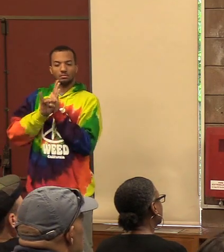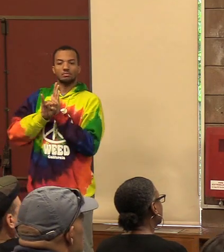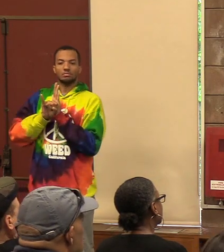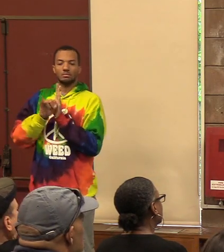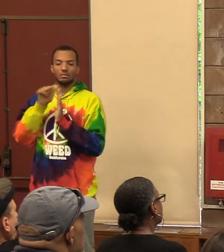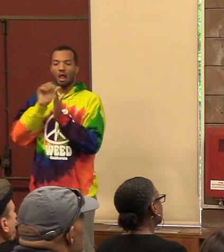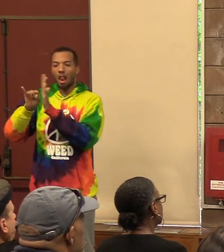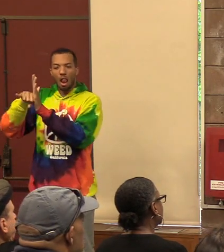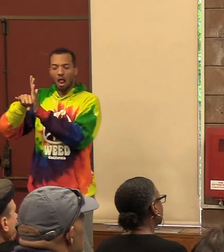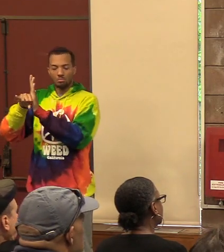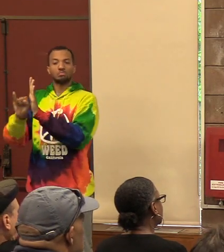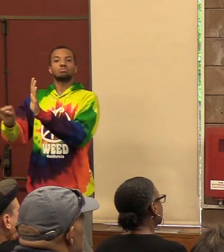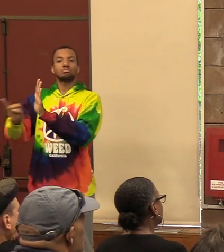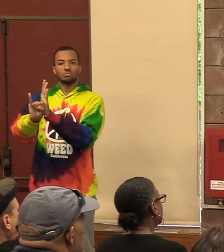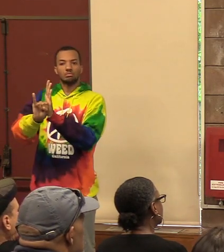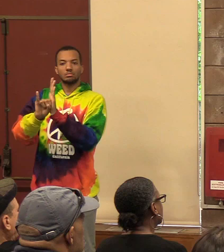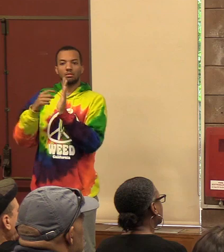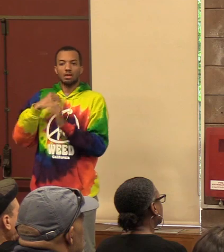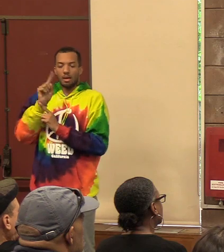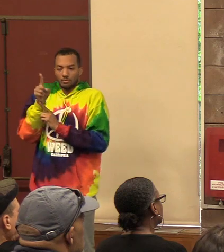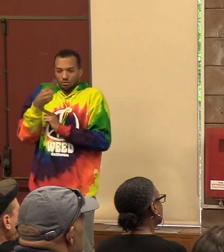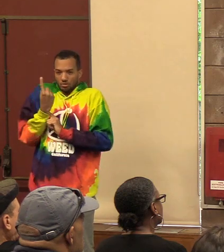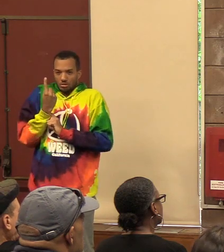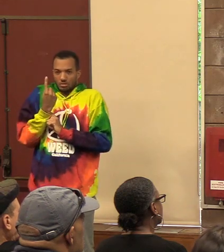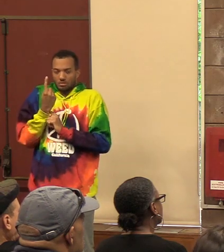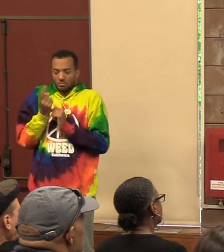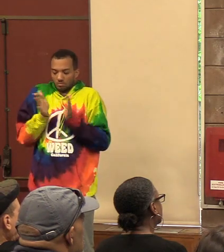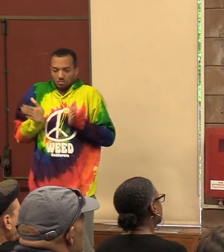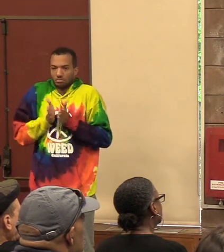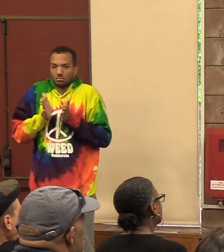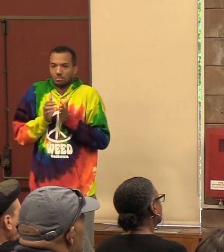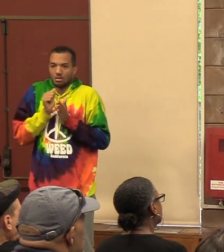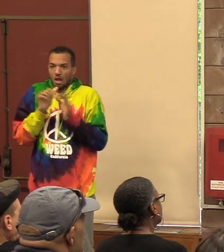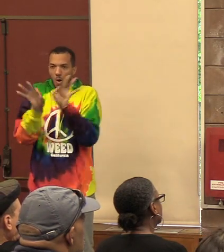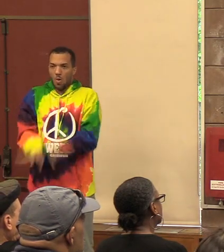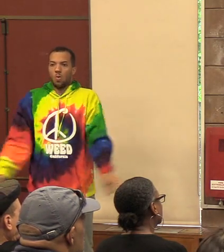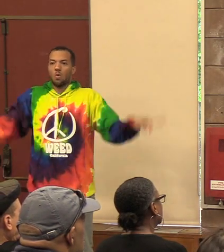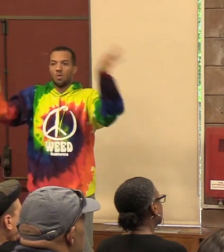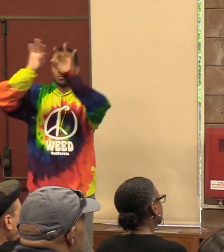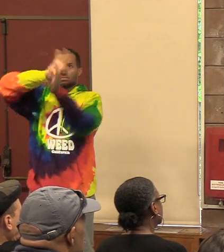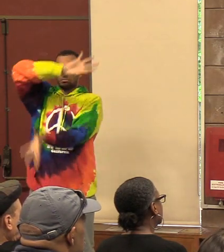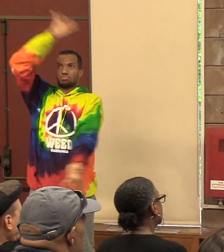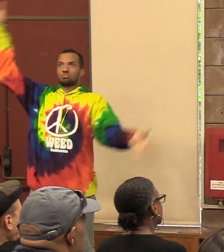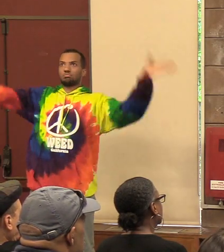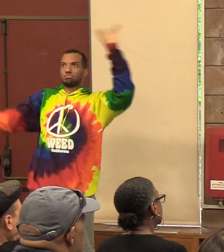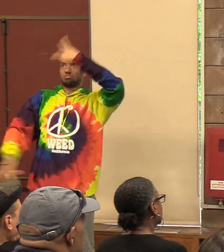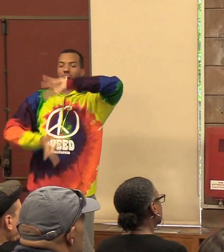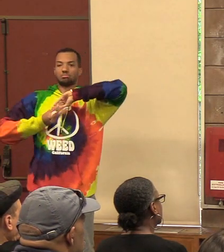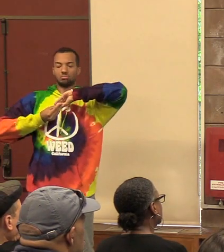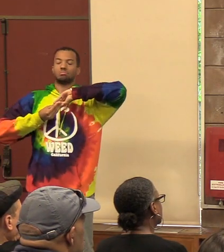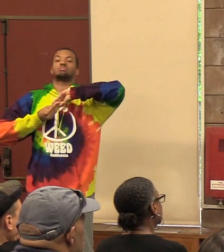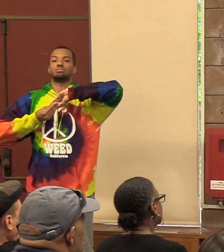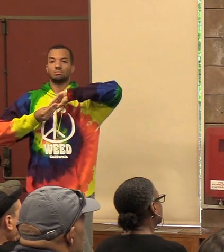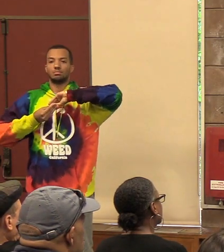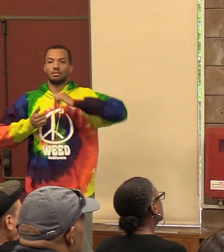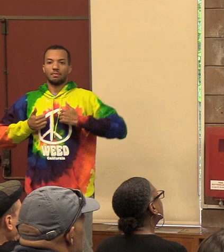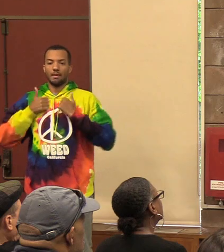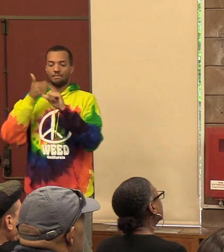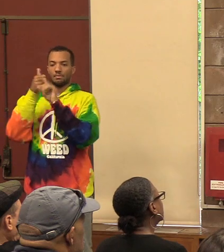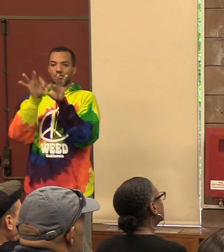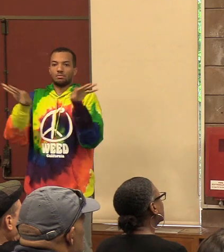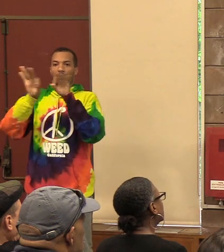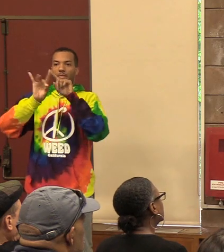that I'm only just a tiny little part of this whole entire thing.